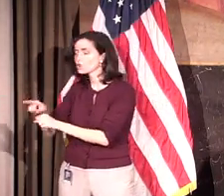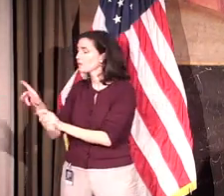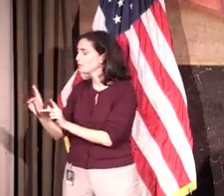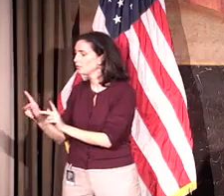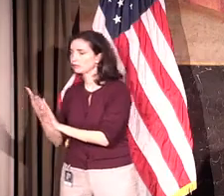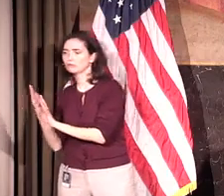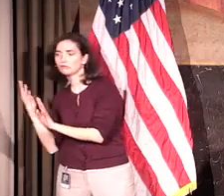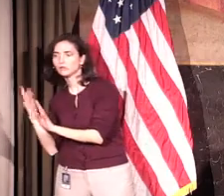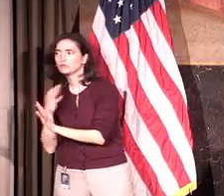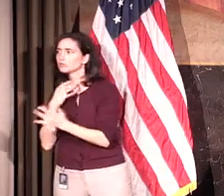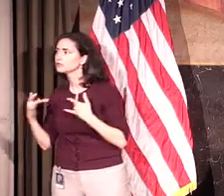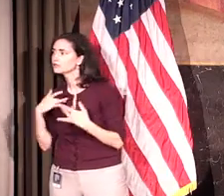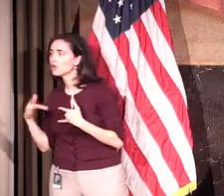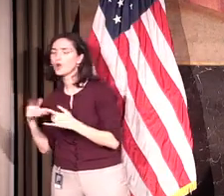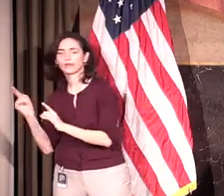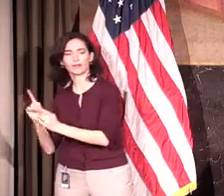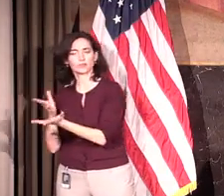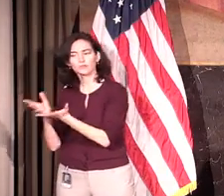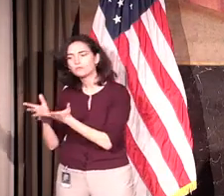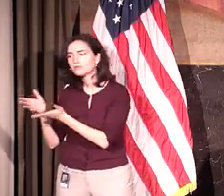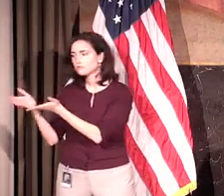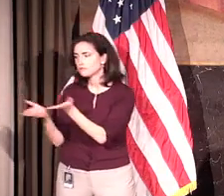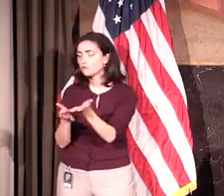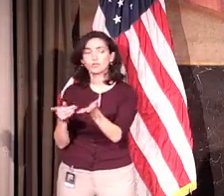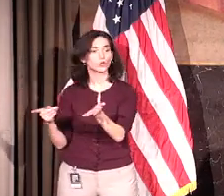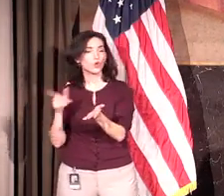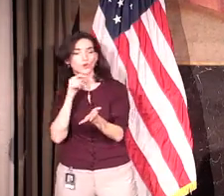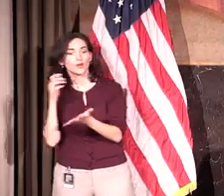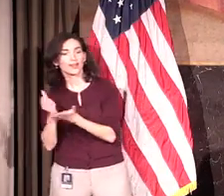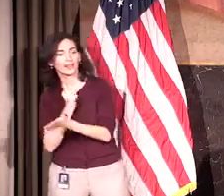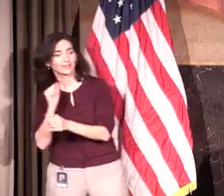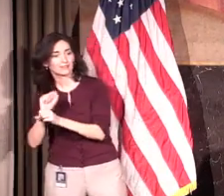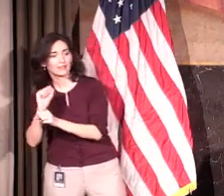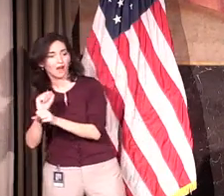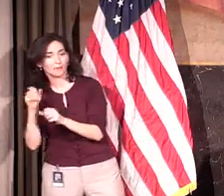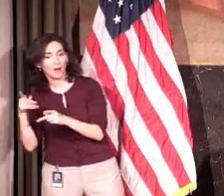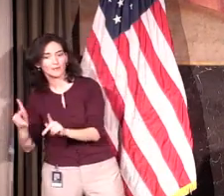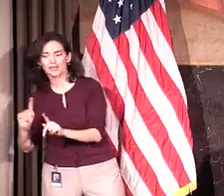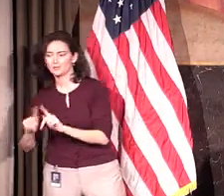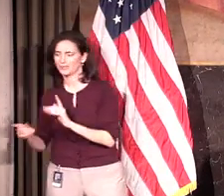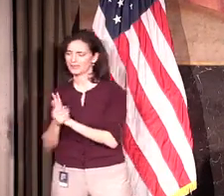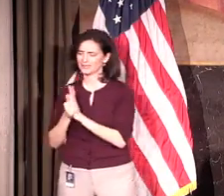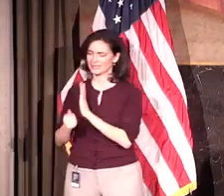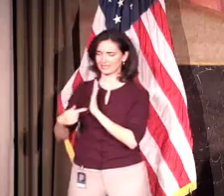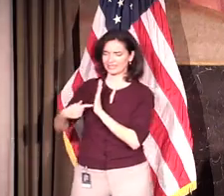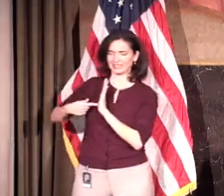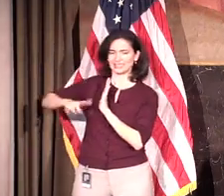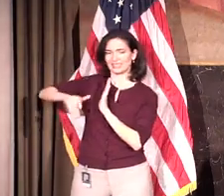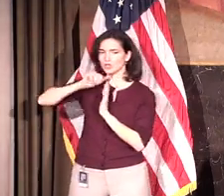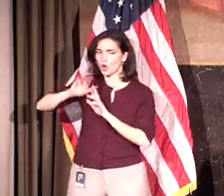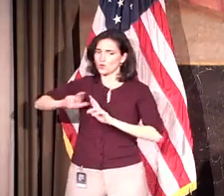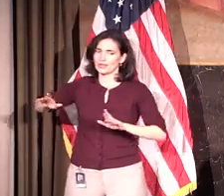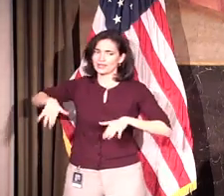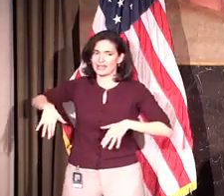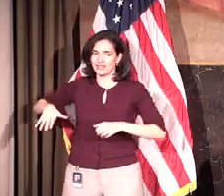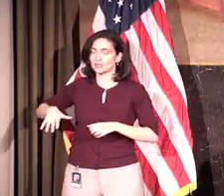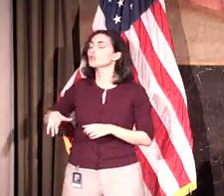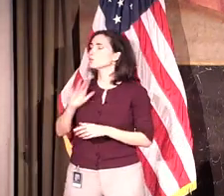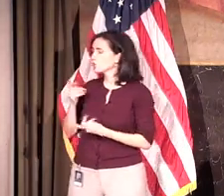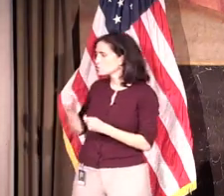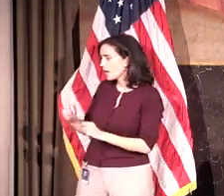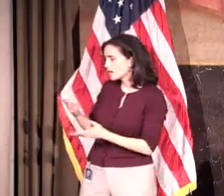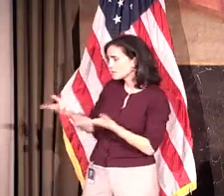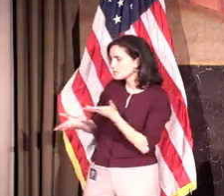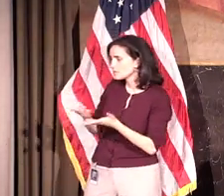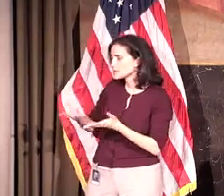individuals, those folks who might have a job opportunity, but for the fact that their skill set isn't what it needs to be, we're going to try to see if we